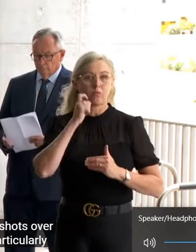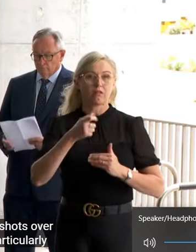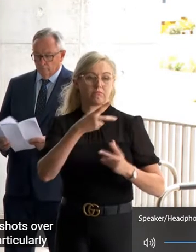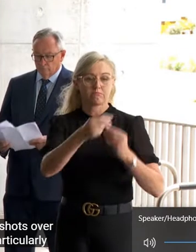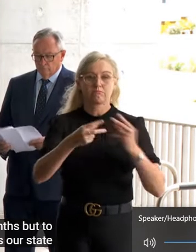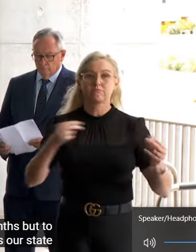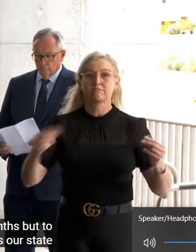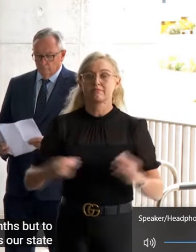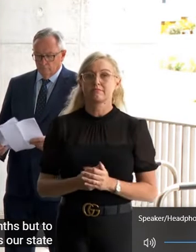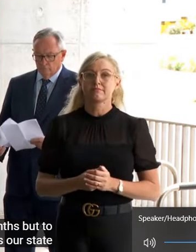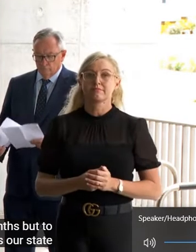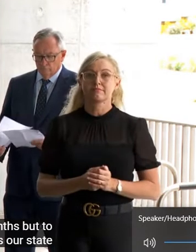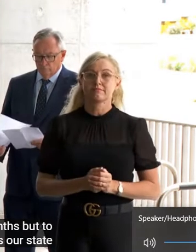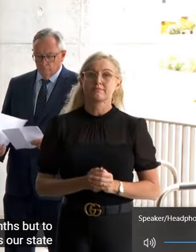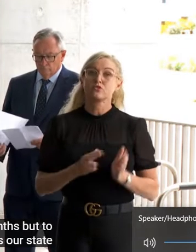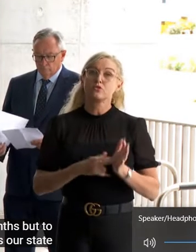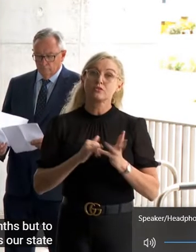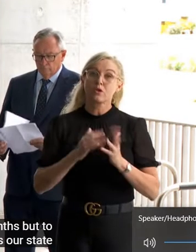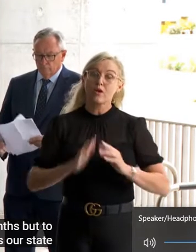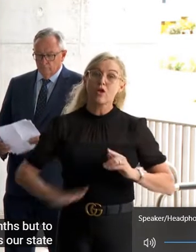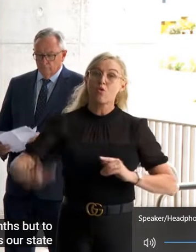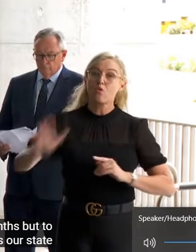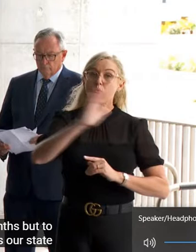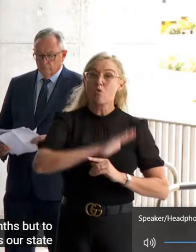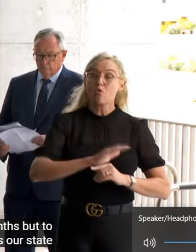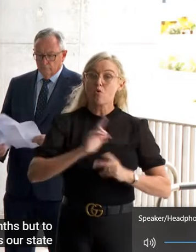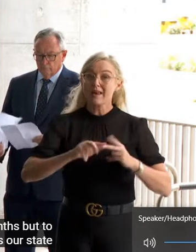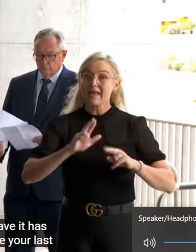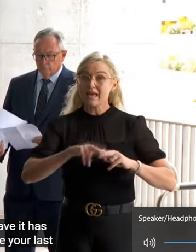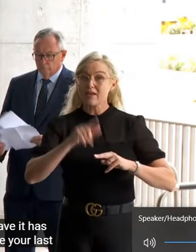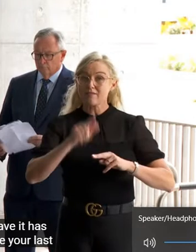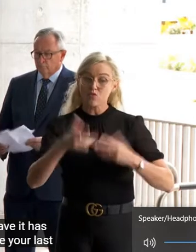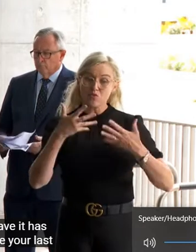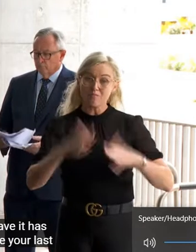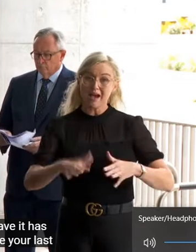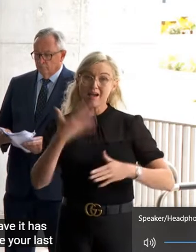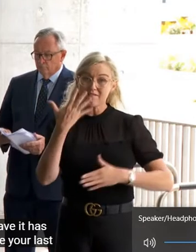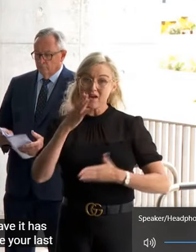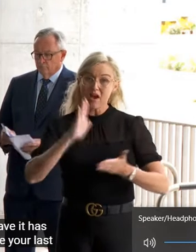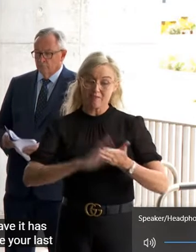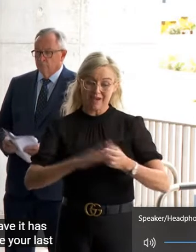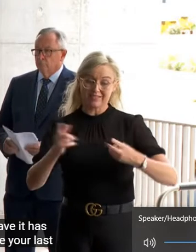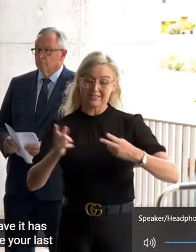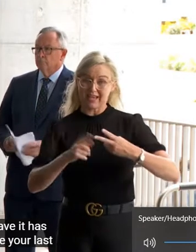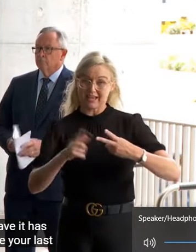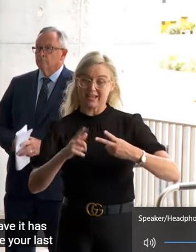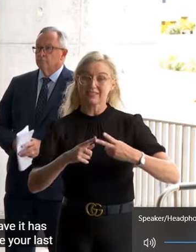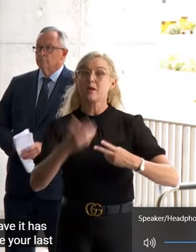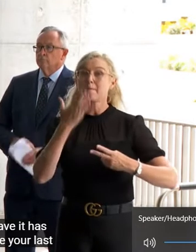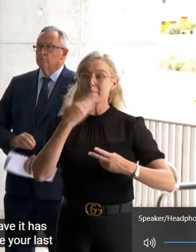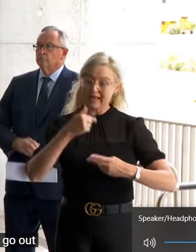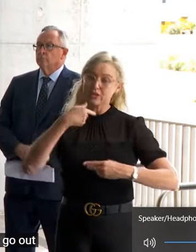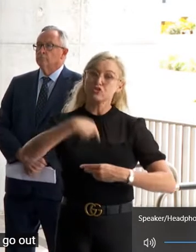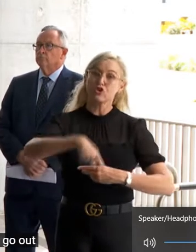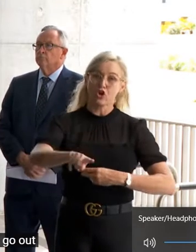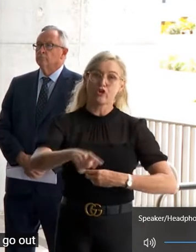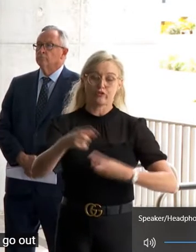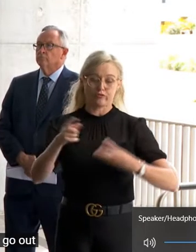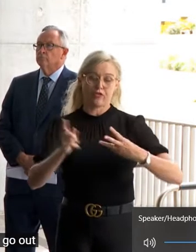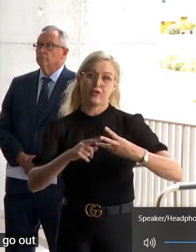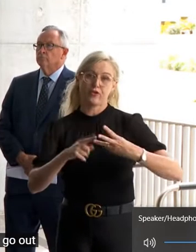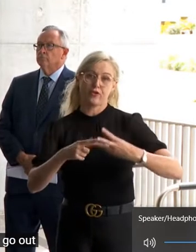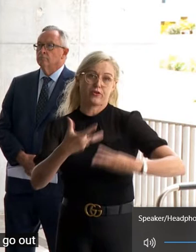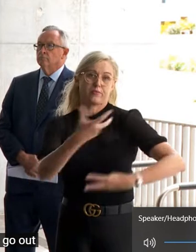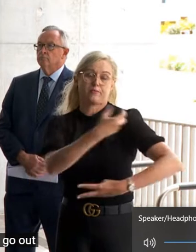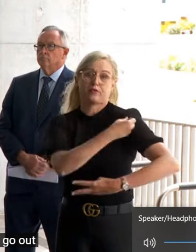our state, can I please say, if it has been 5 months since your last vaccination, please go out, receive that booster